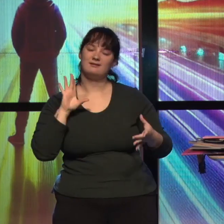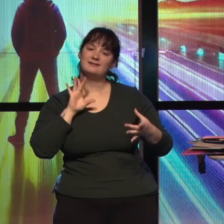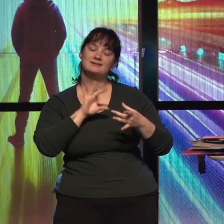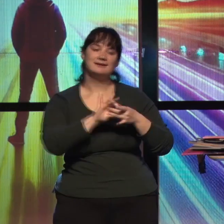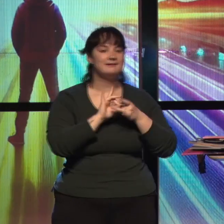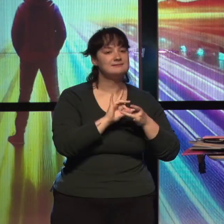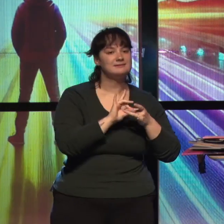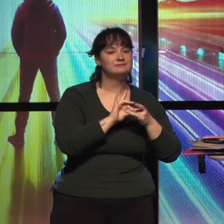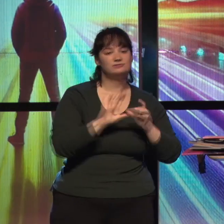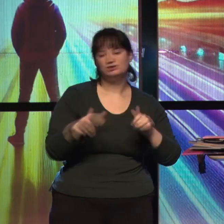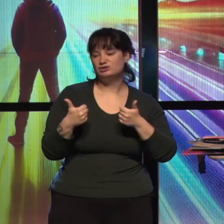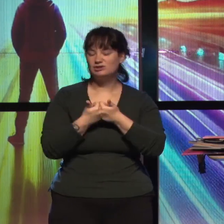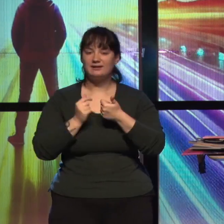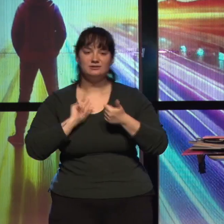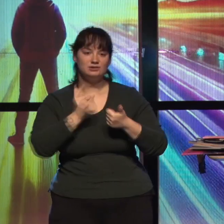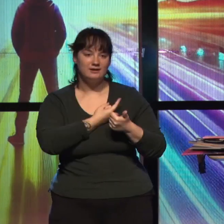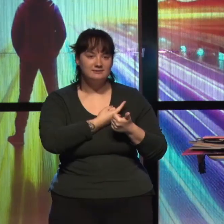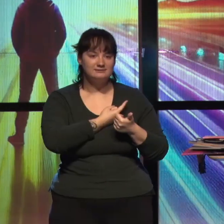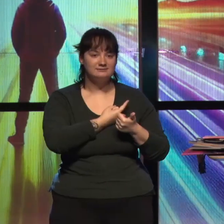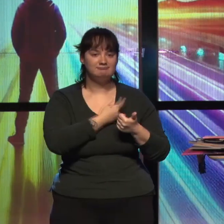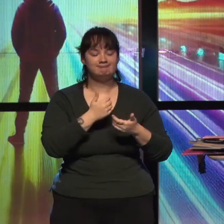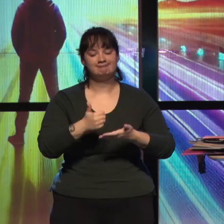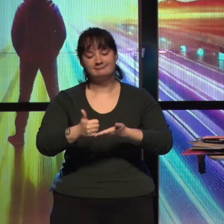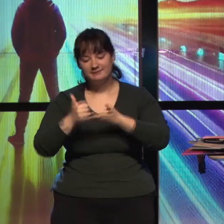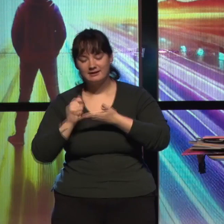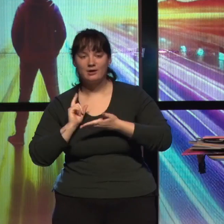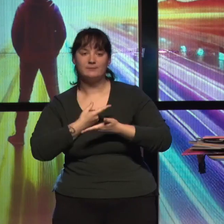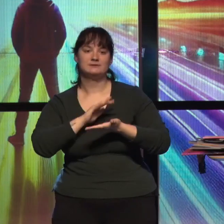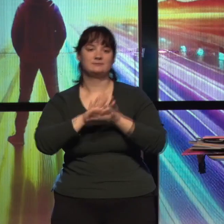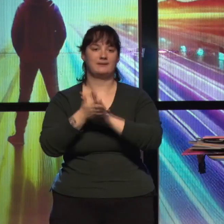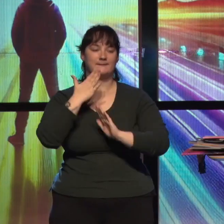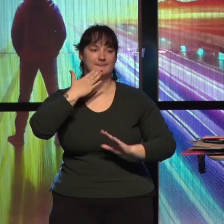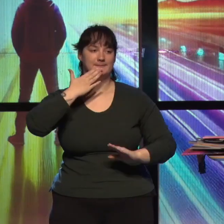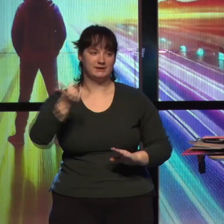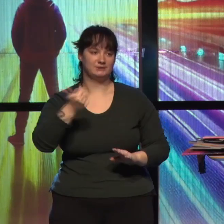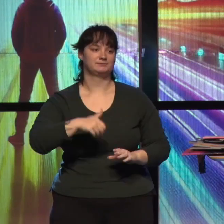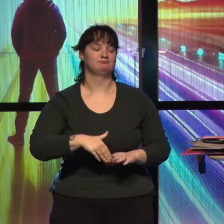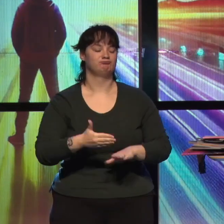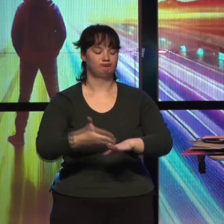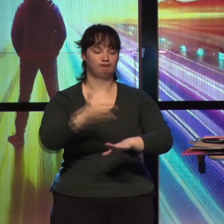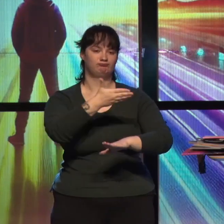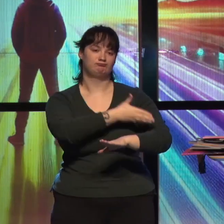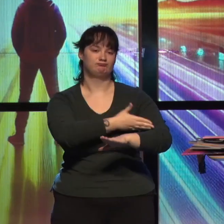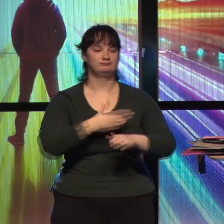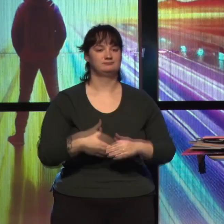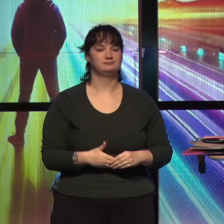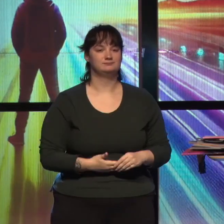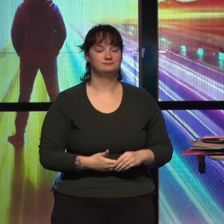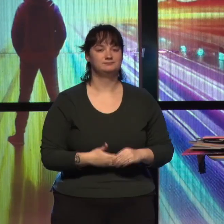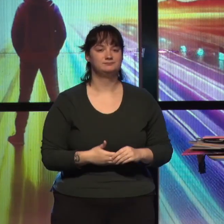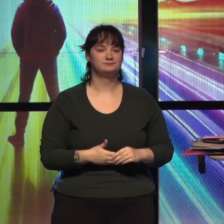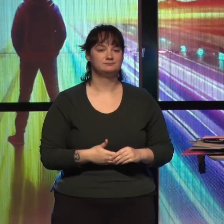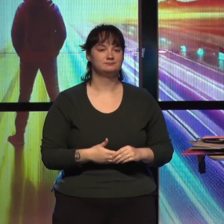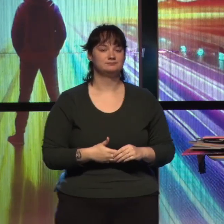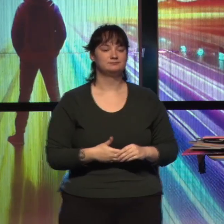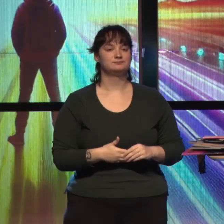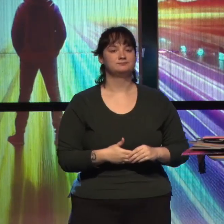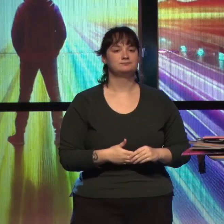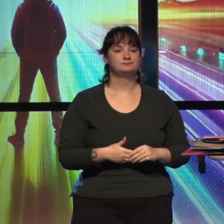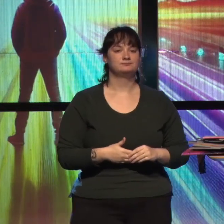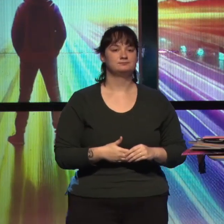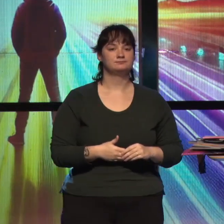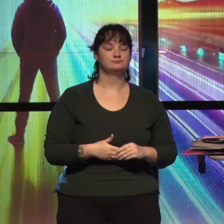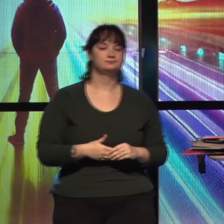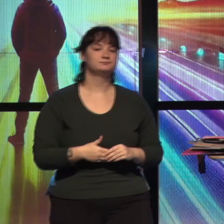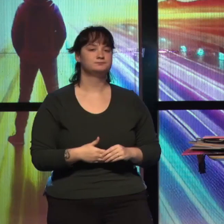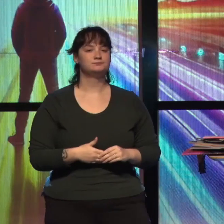and then can move us to become better people. Now, if you're not familiar with this story, Wicked, right? Wicked is a musical, and it kind of is based on, it's a